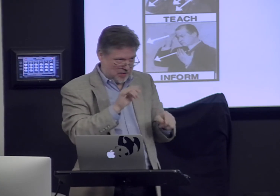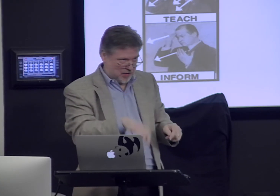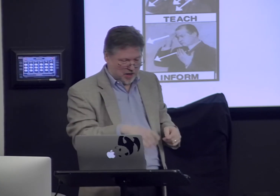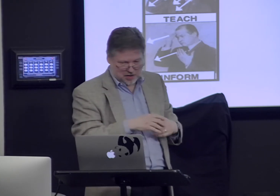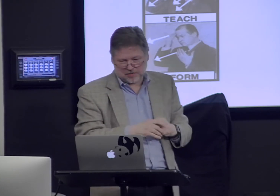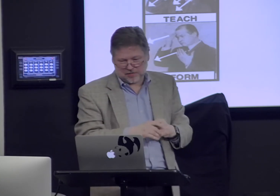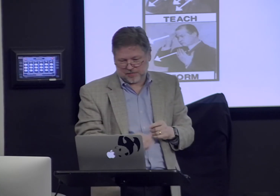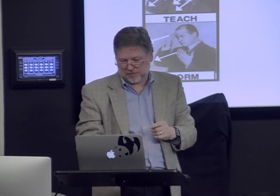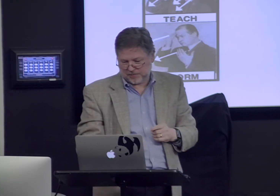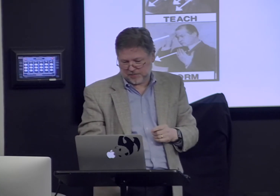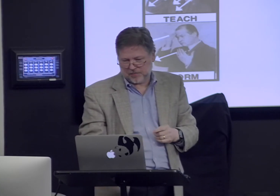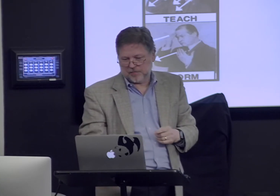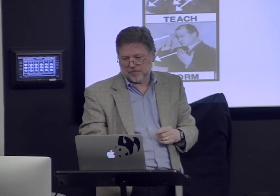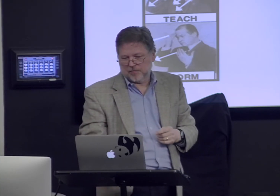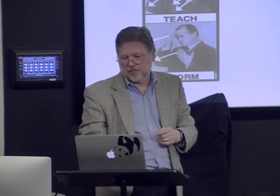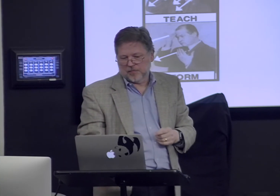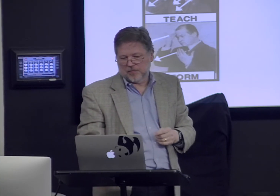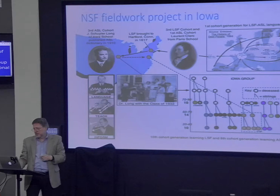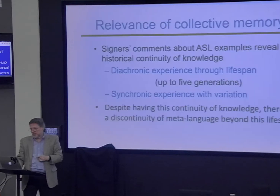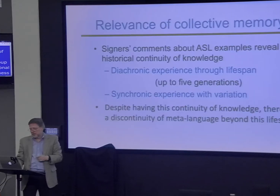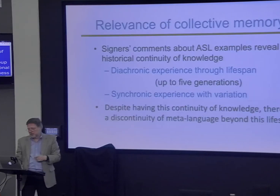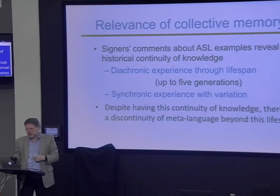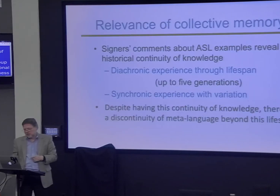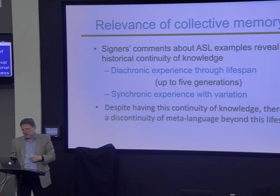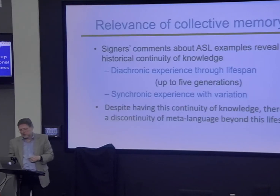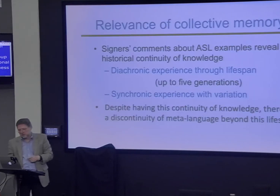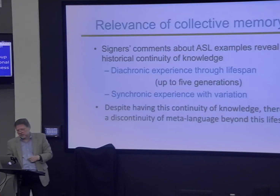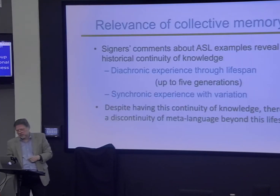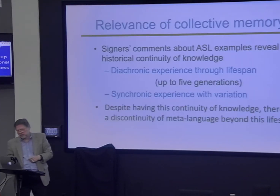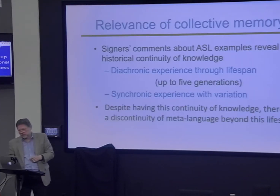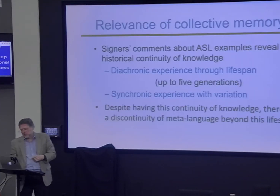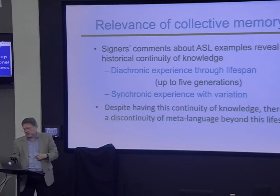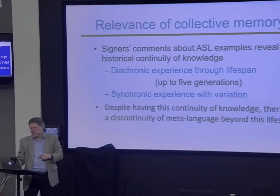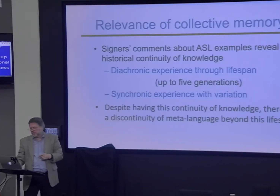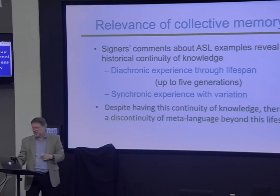always genetic, and so we know that it's not always passed down from parent to child.